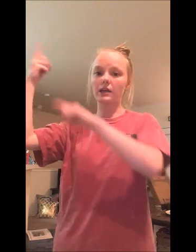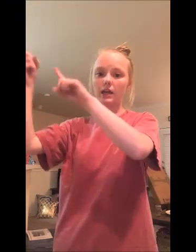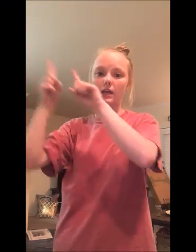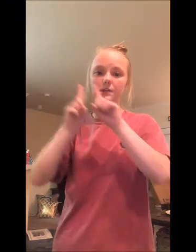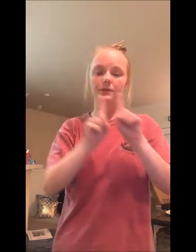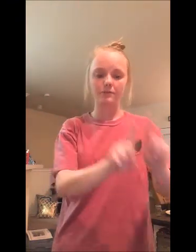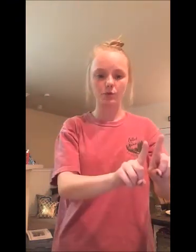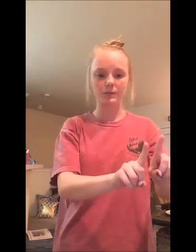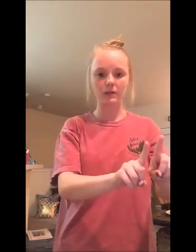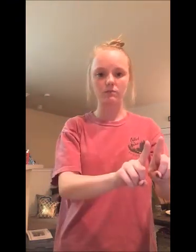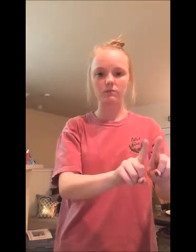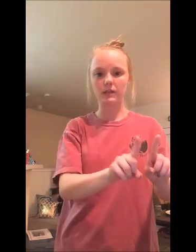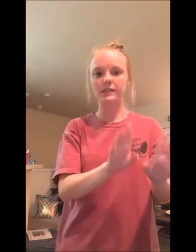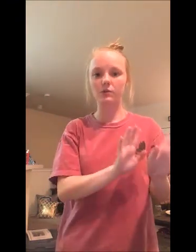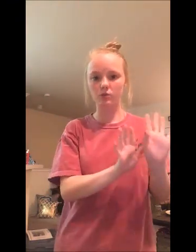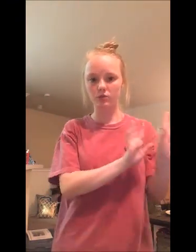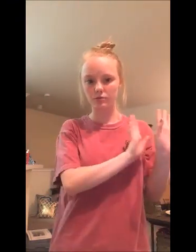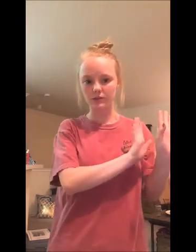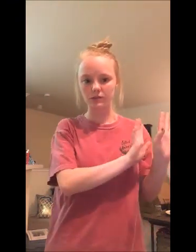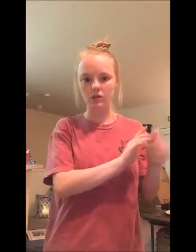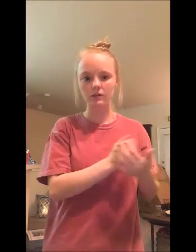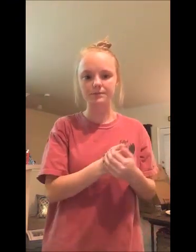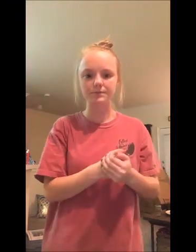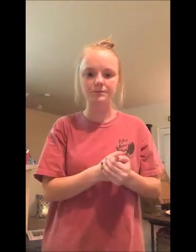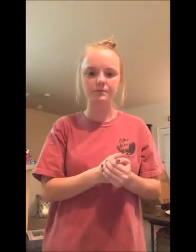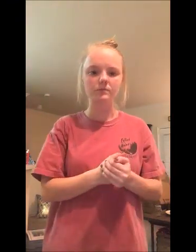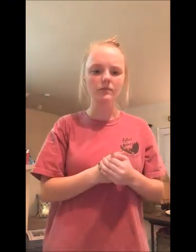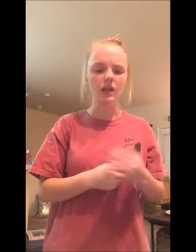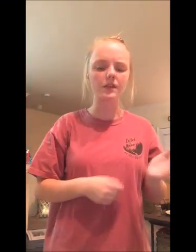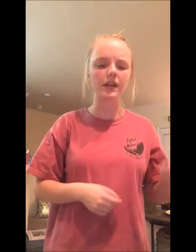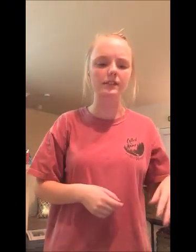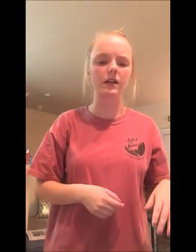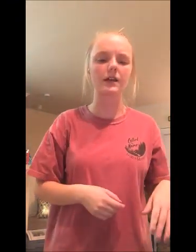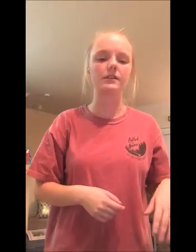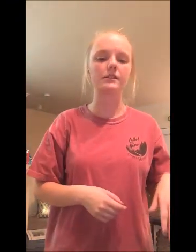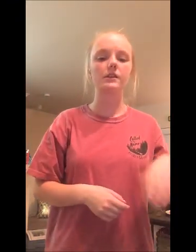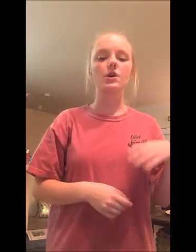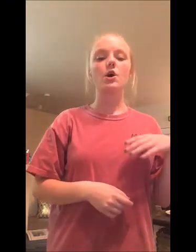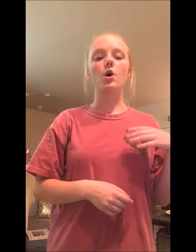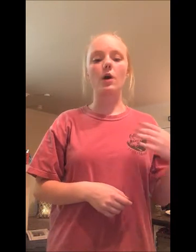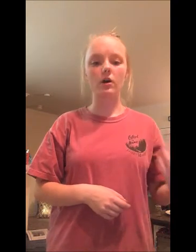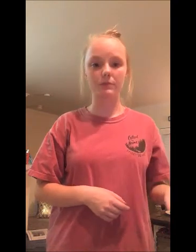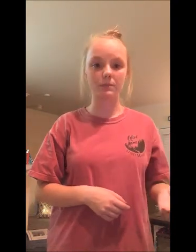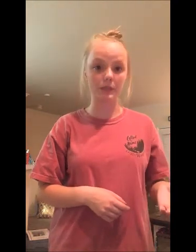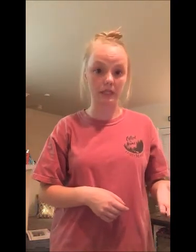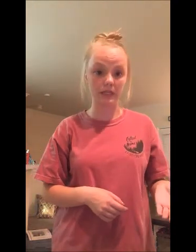Behind and before me. That's how it'll go with the song. And the next line is, oh, help me believe.